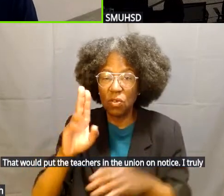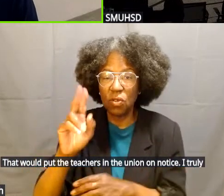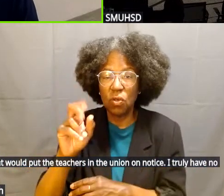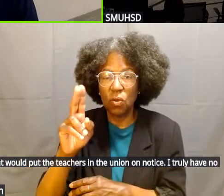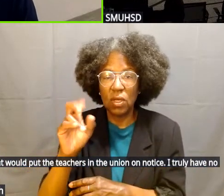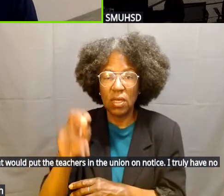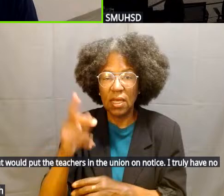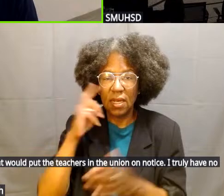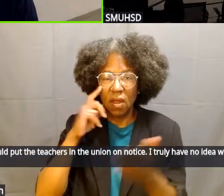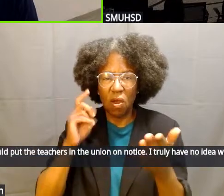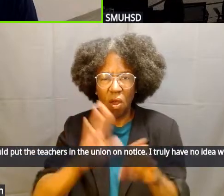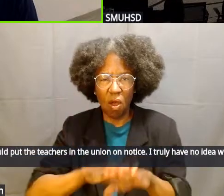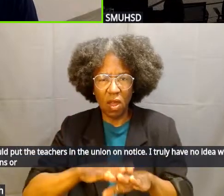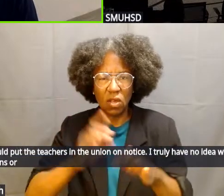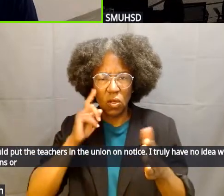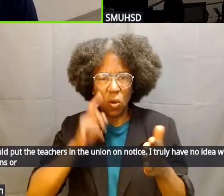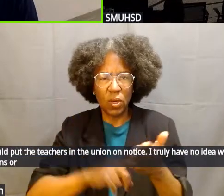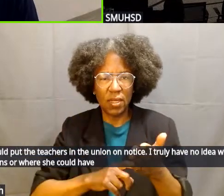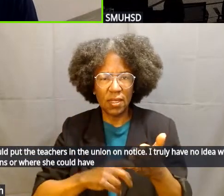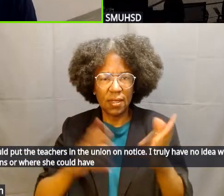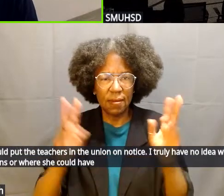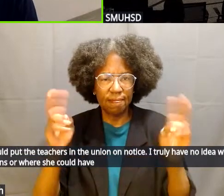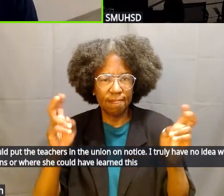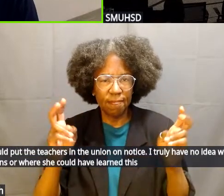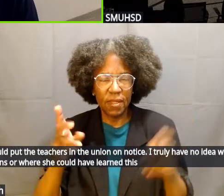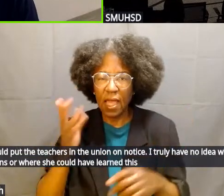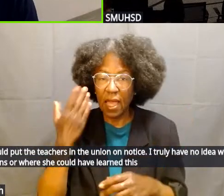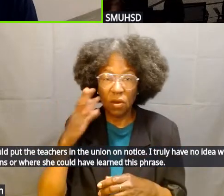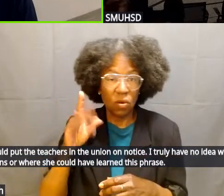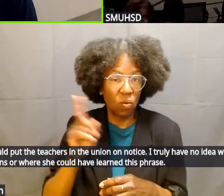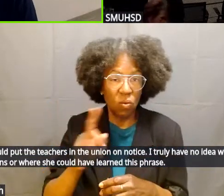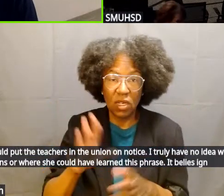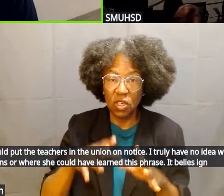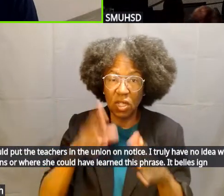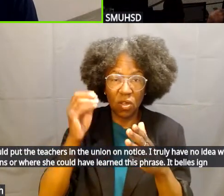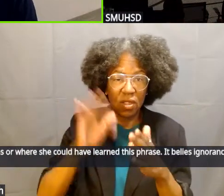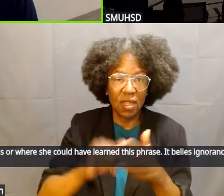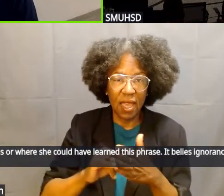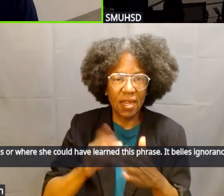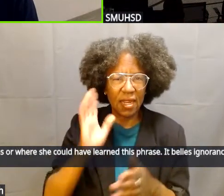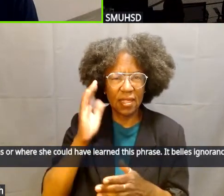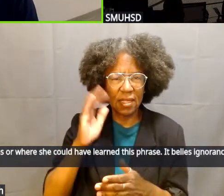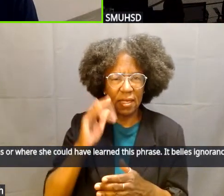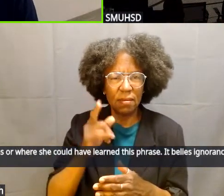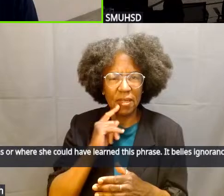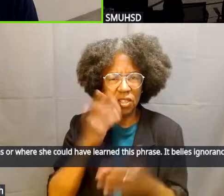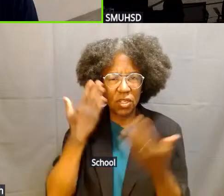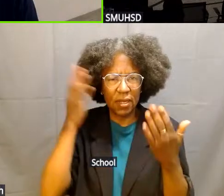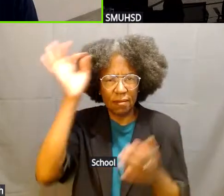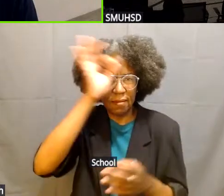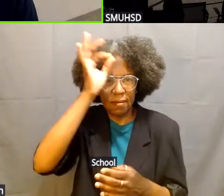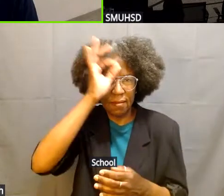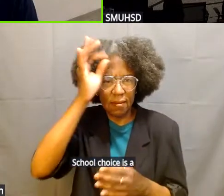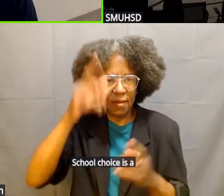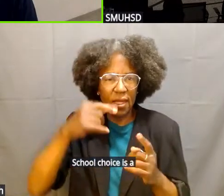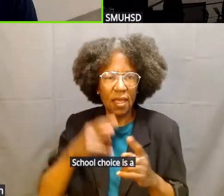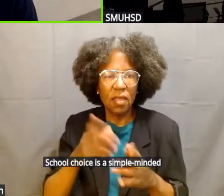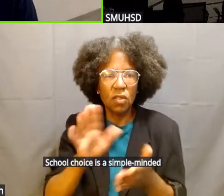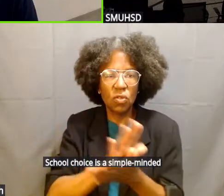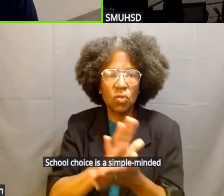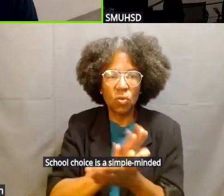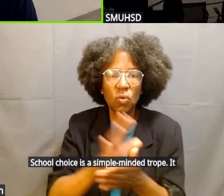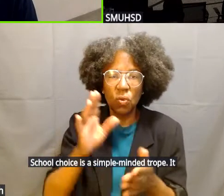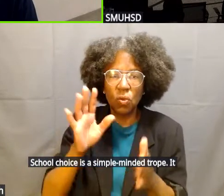this means or where she could have learned this phrase. It belies ignorance on the issue. School choice is a simple-minded trope. It's a straw